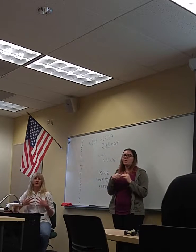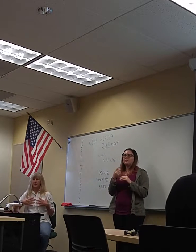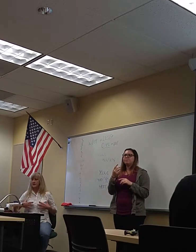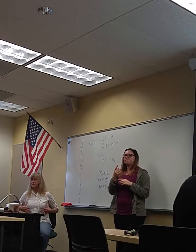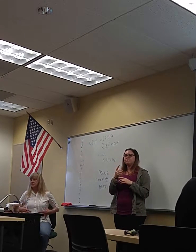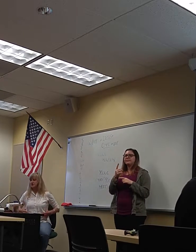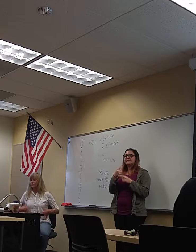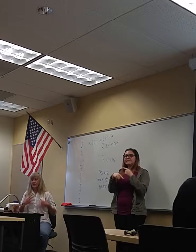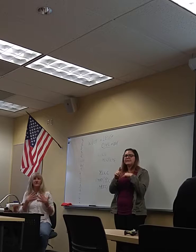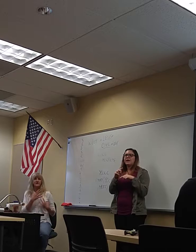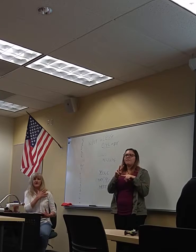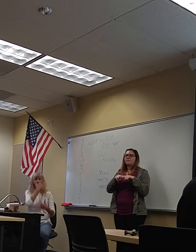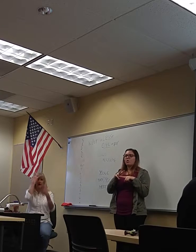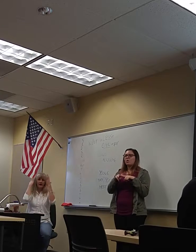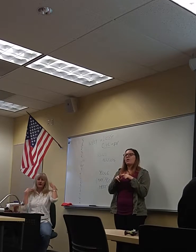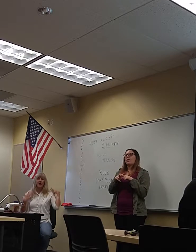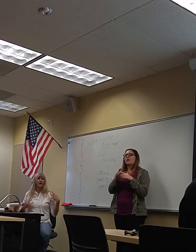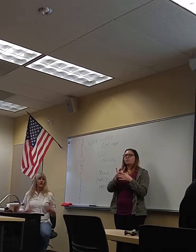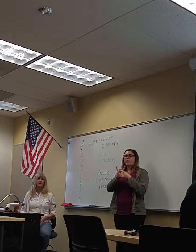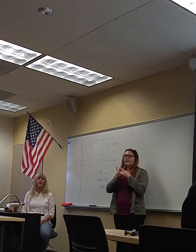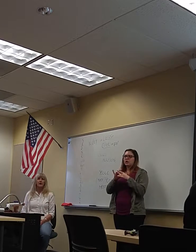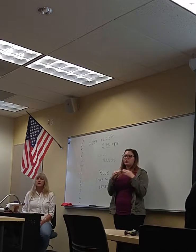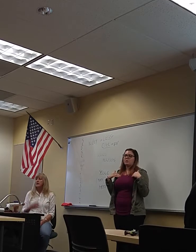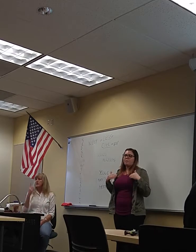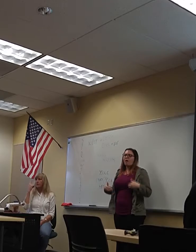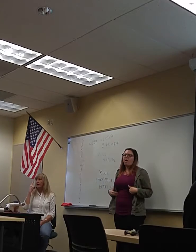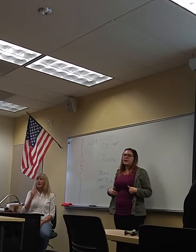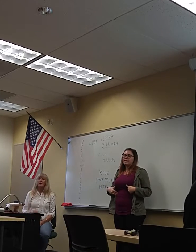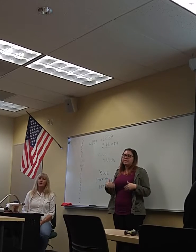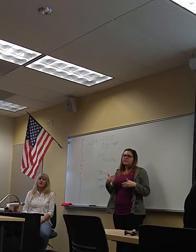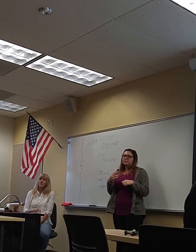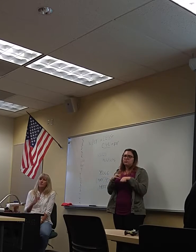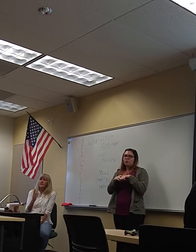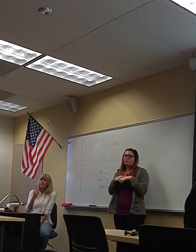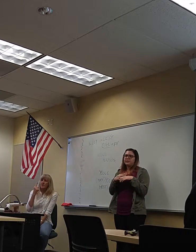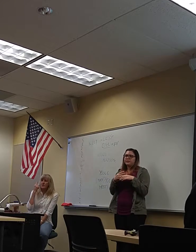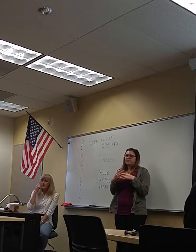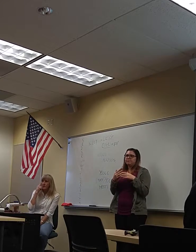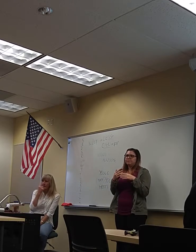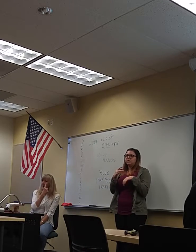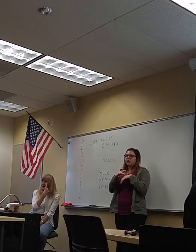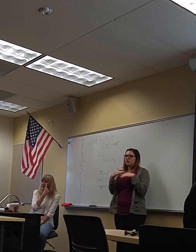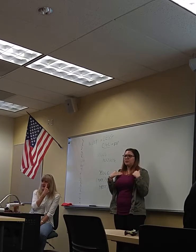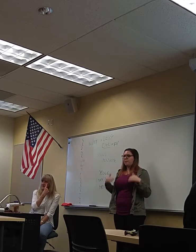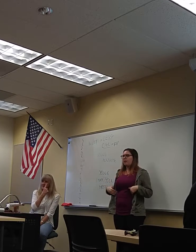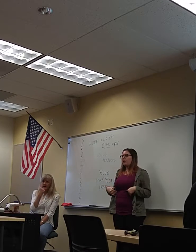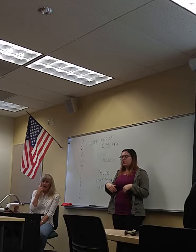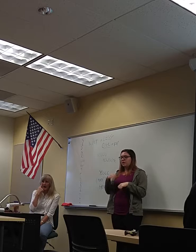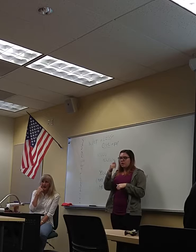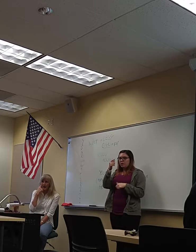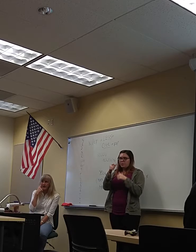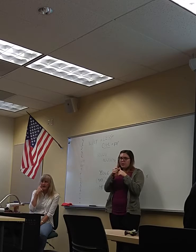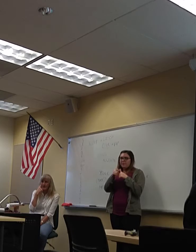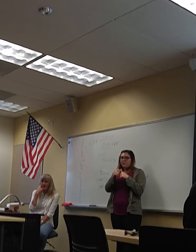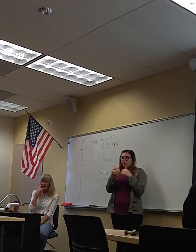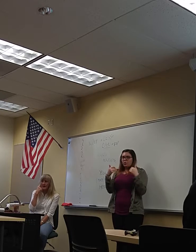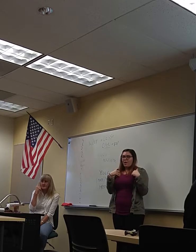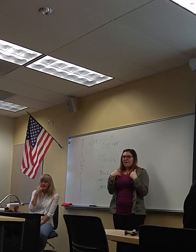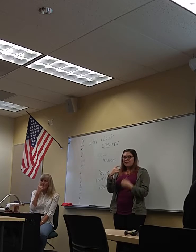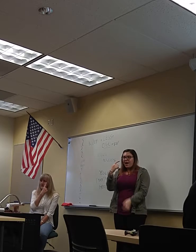body. It's usually just indicating on your body, you know. But So, remember, you have eyes, not an eye. All right, so you have to